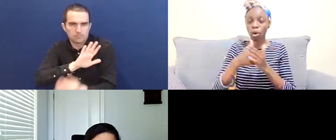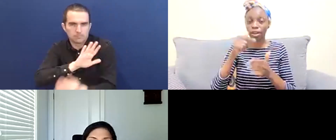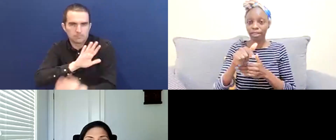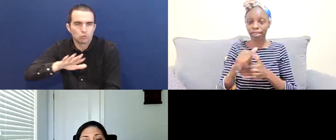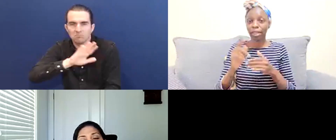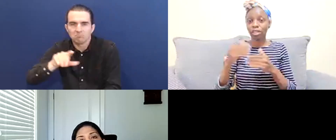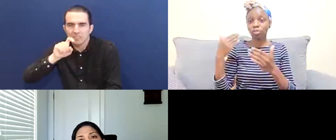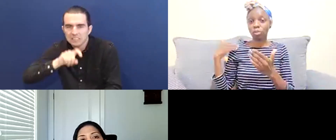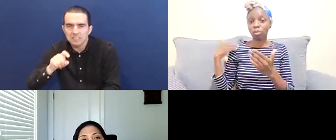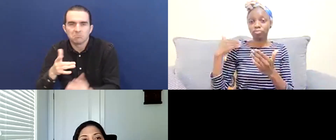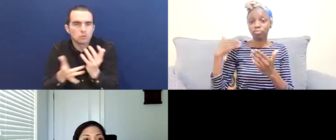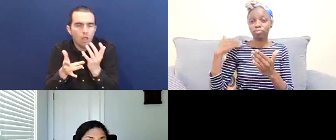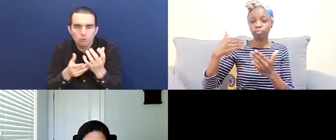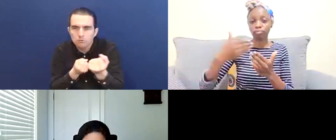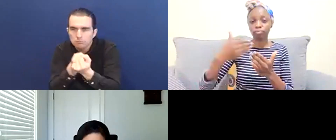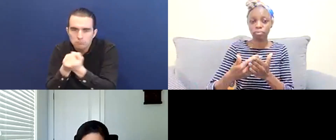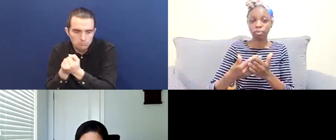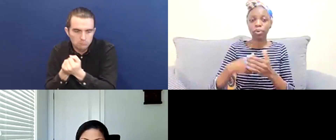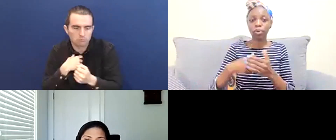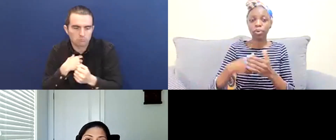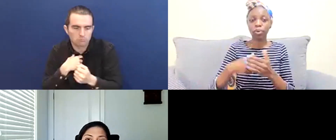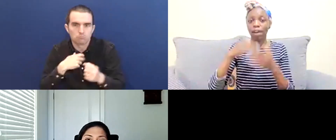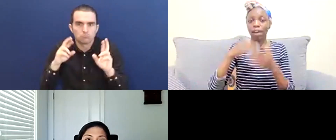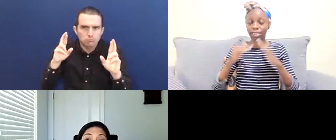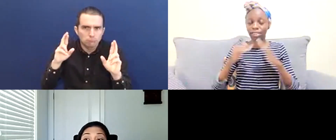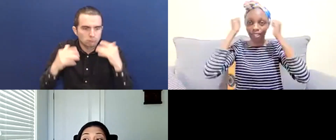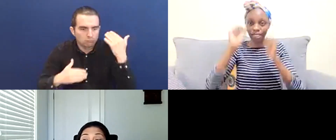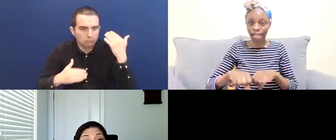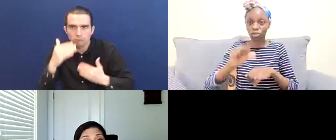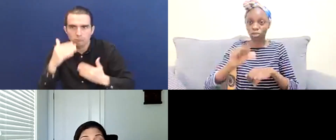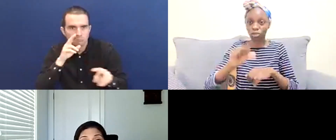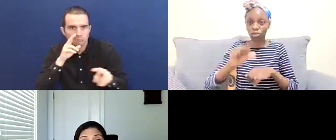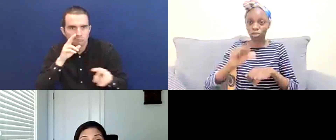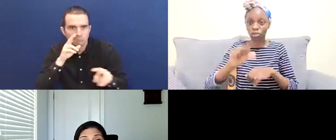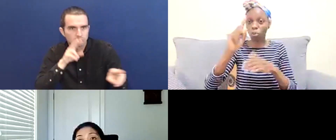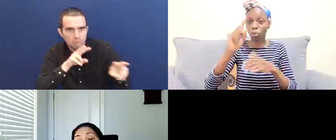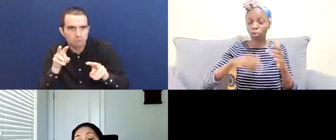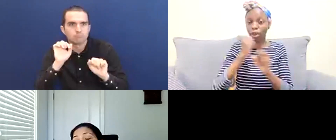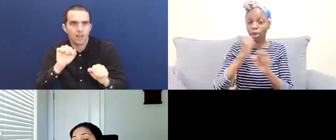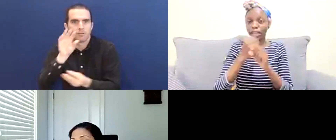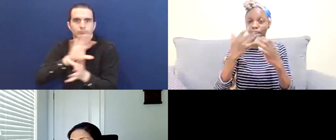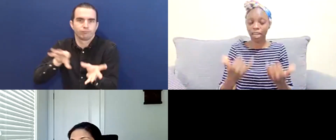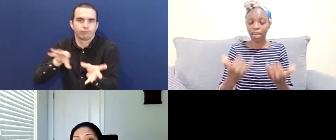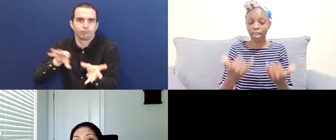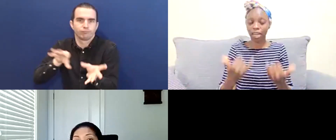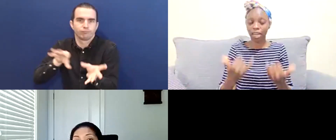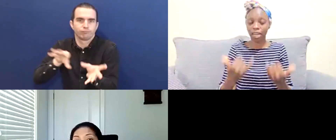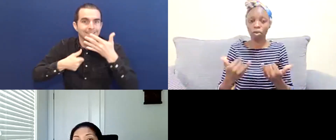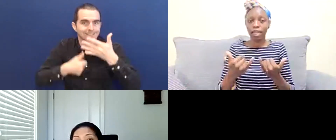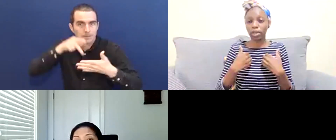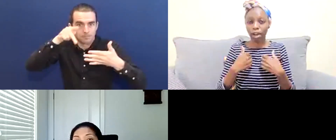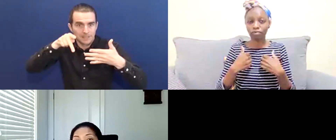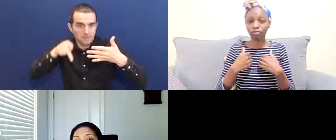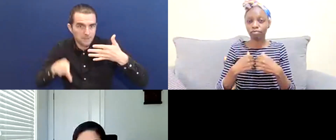so far, we are only midway through the study. So what we've done is we've conducted a number of